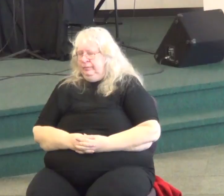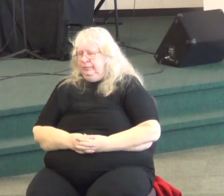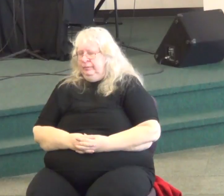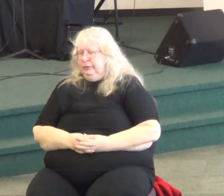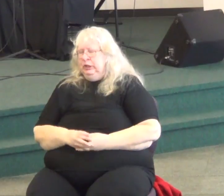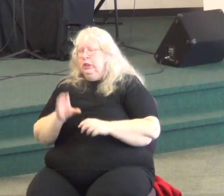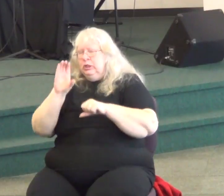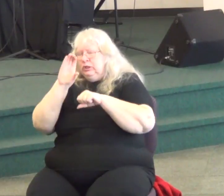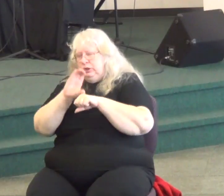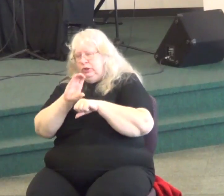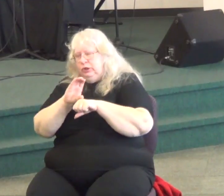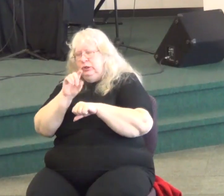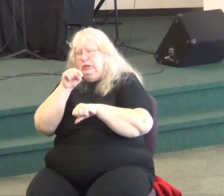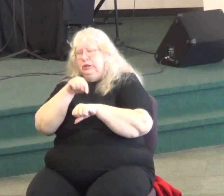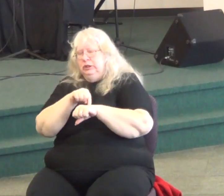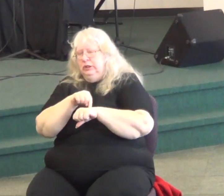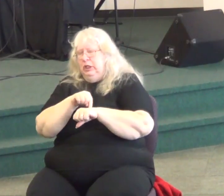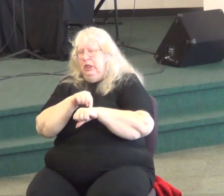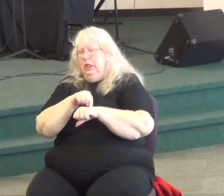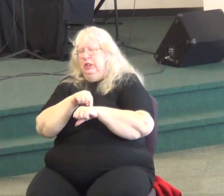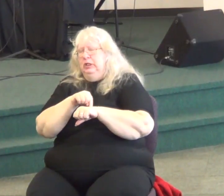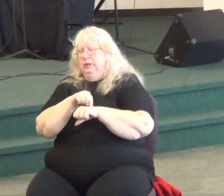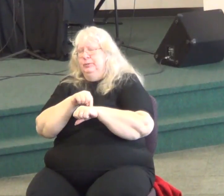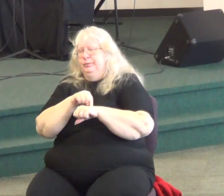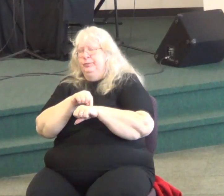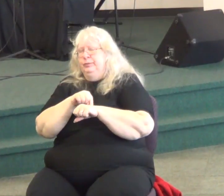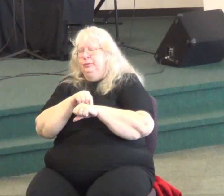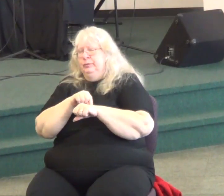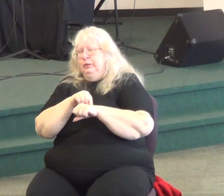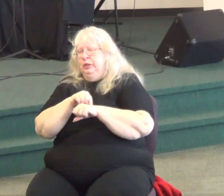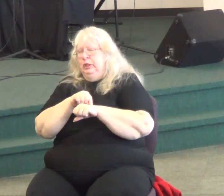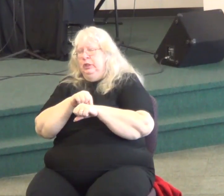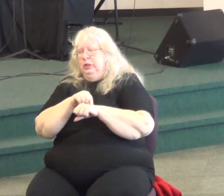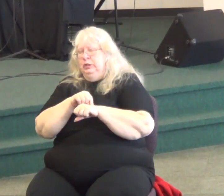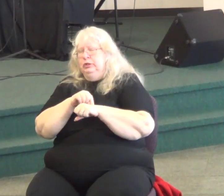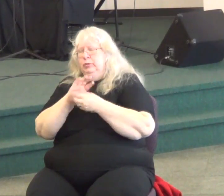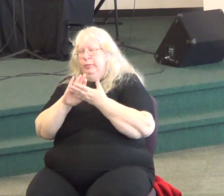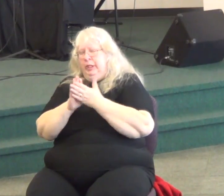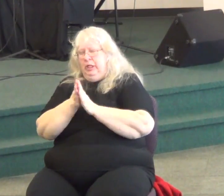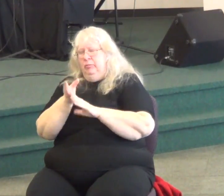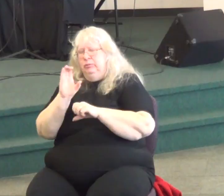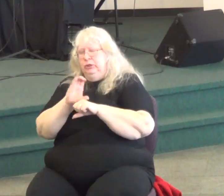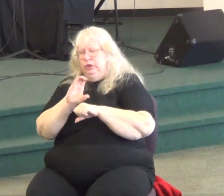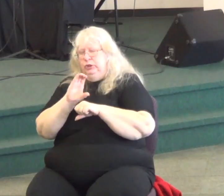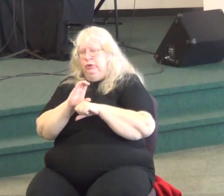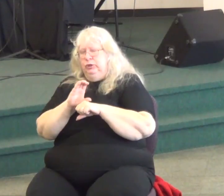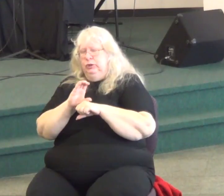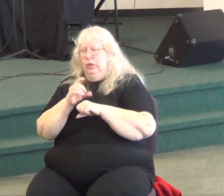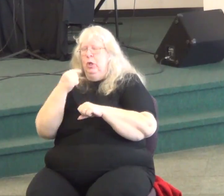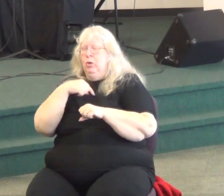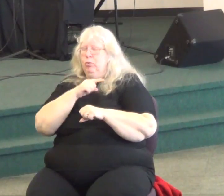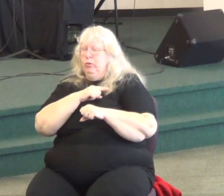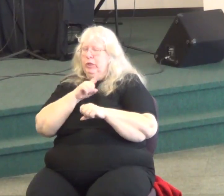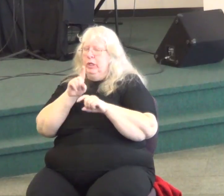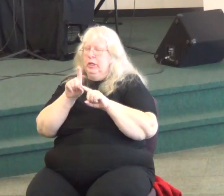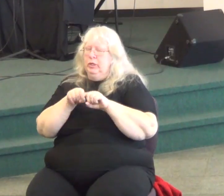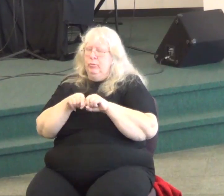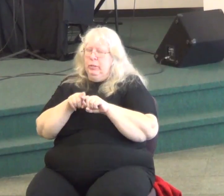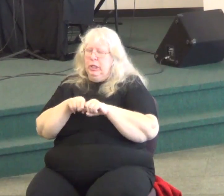Church, it's time to step up and be the church. We've counted on Obama. We've counted on Trump. We've counted